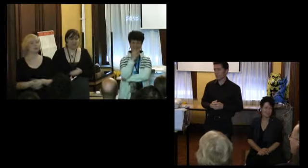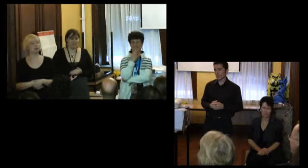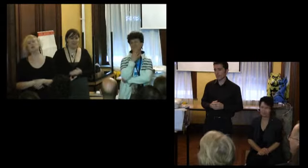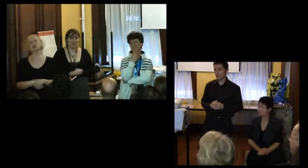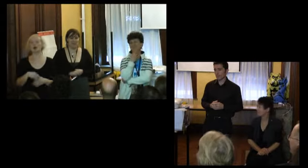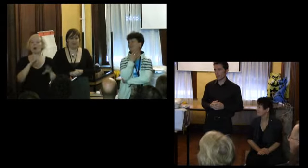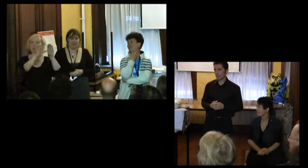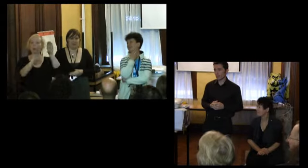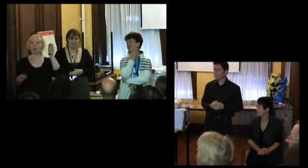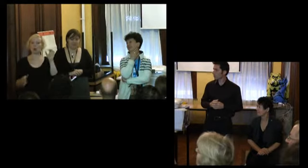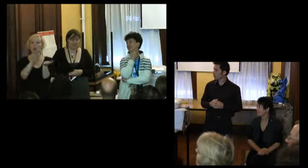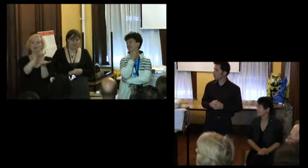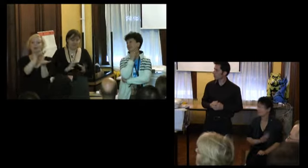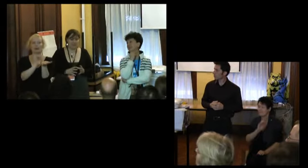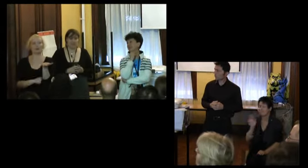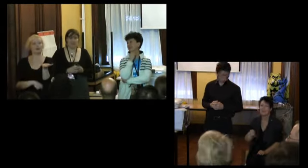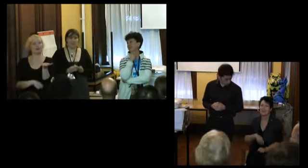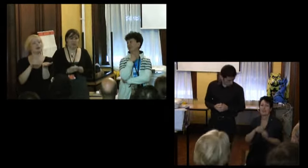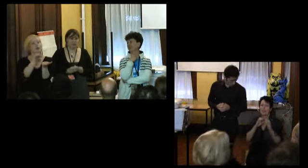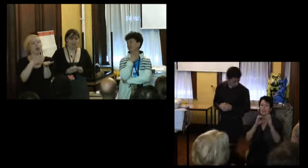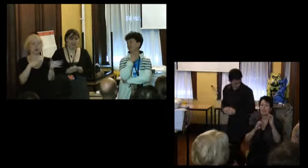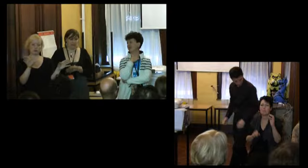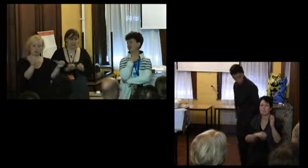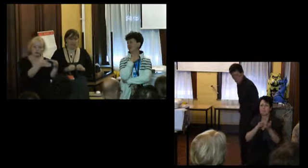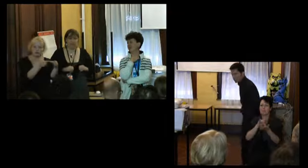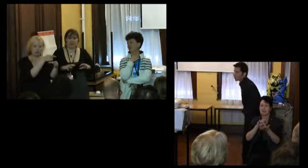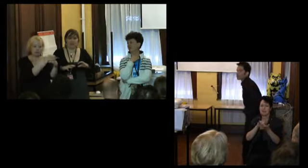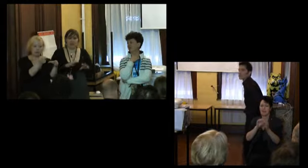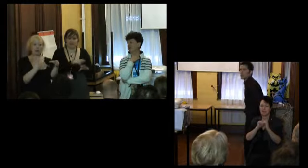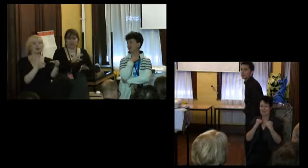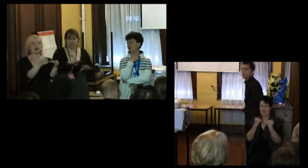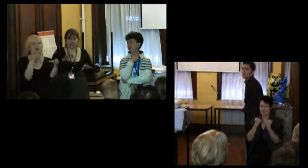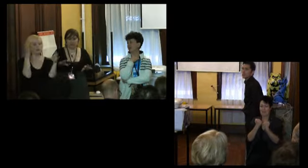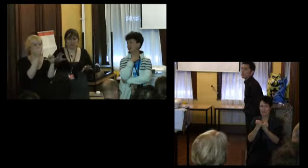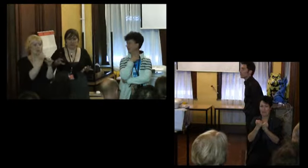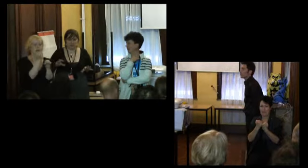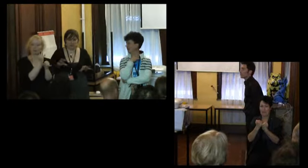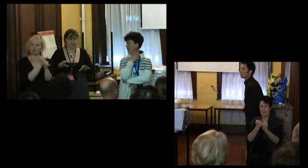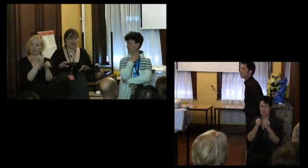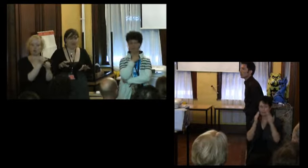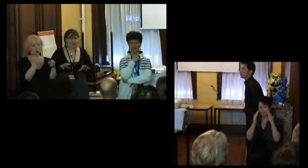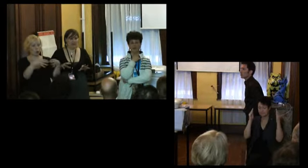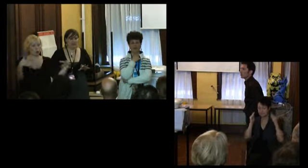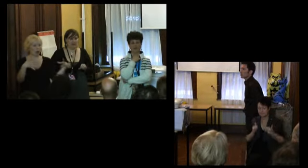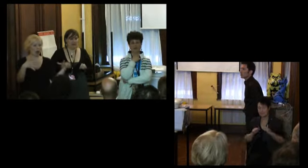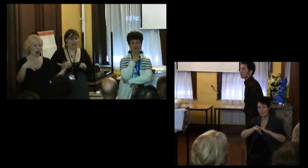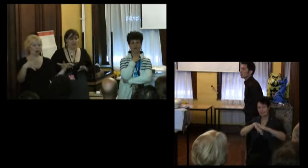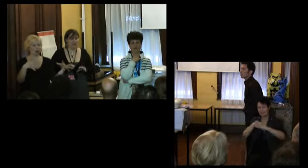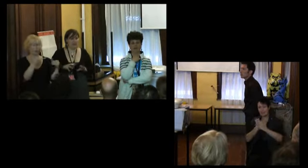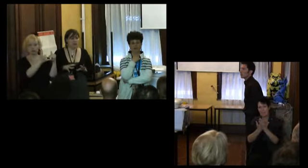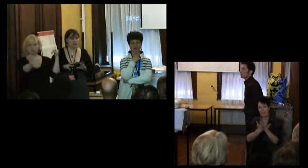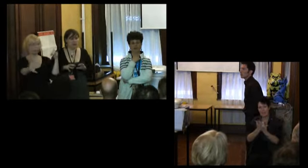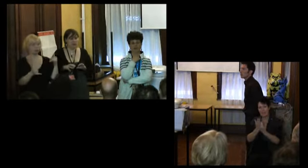At the Pompidou Center we have a team that works on developing access for different groups of people, and we